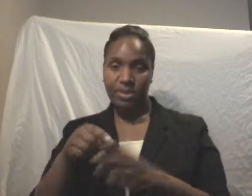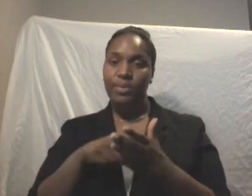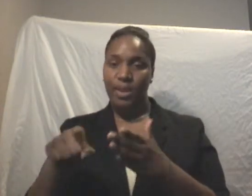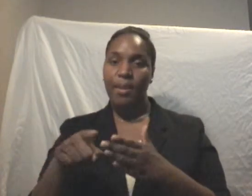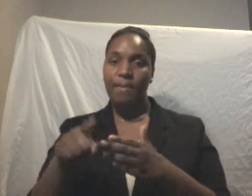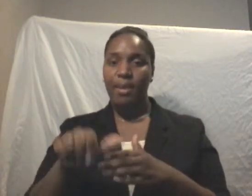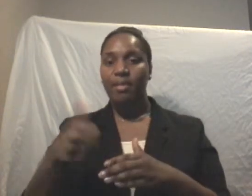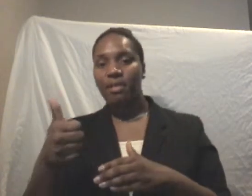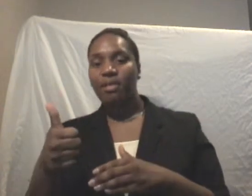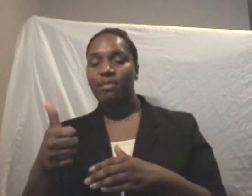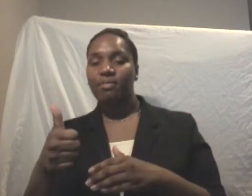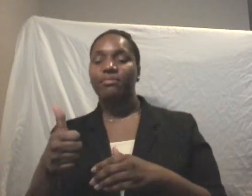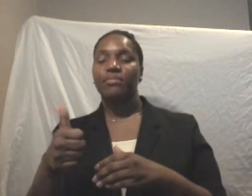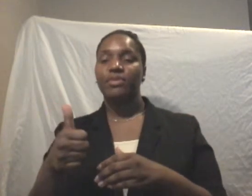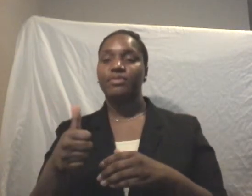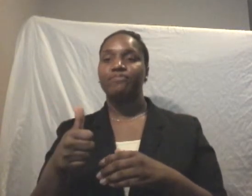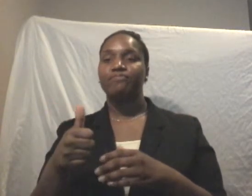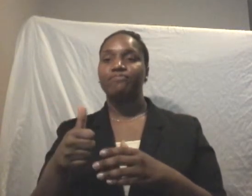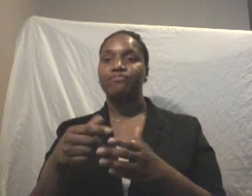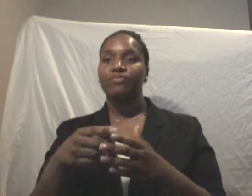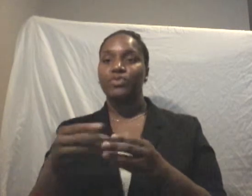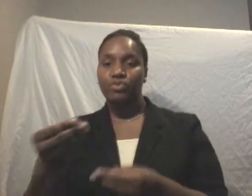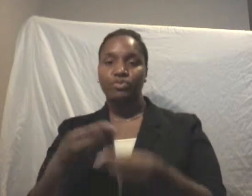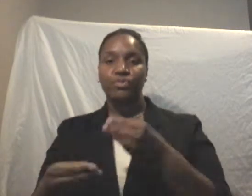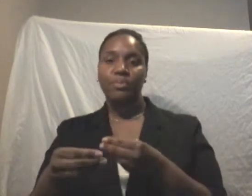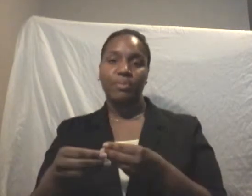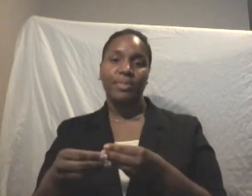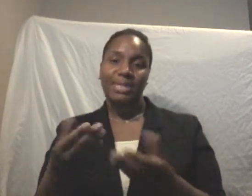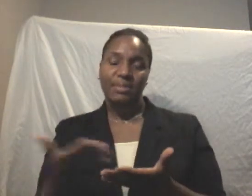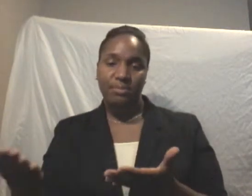to replace an item. So suppose that you have